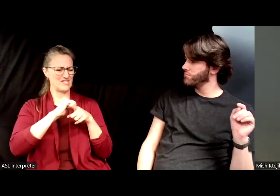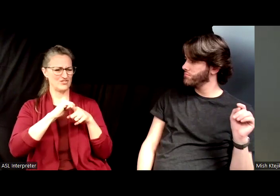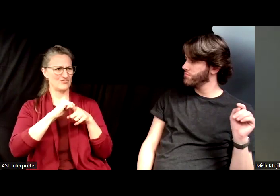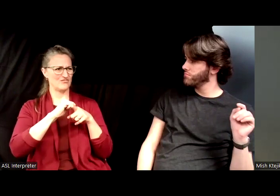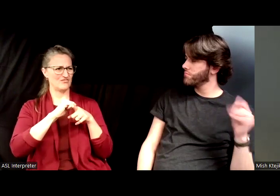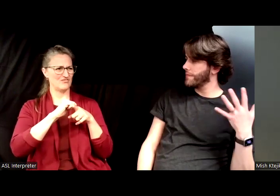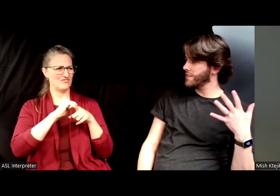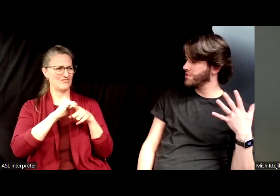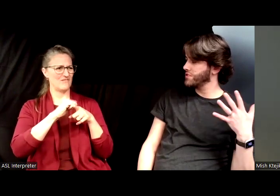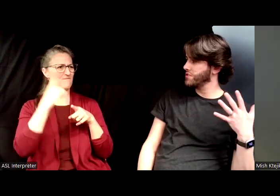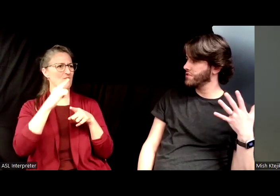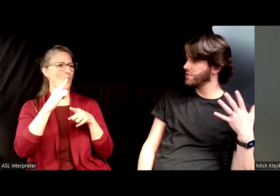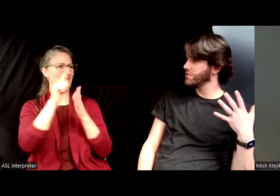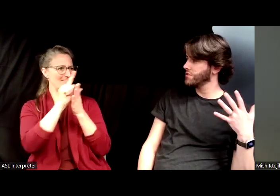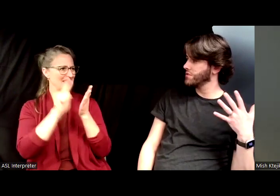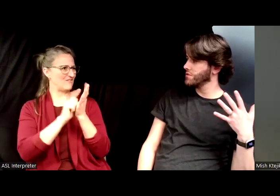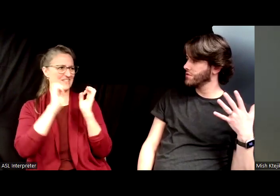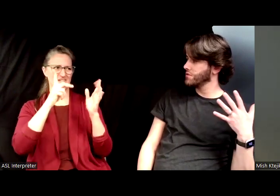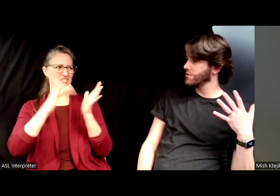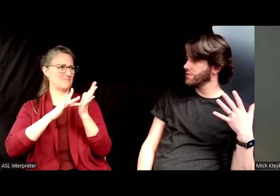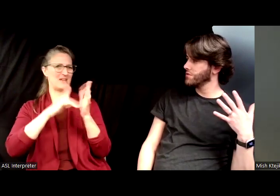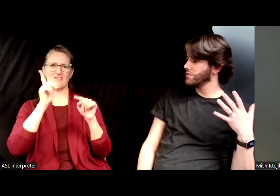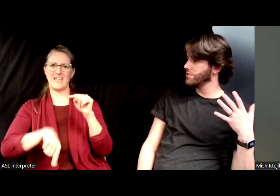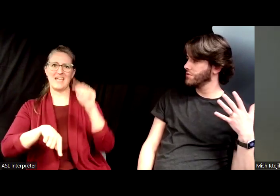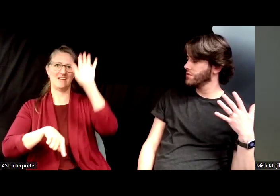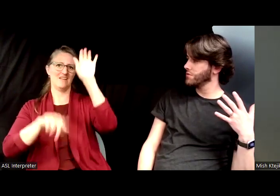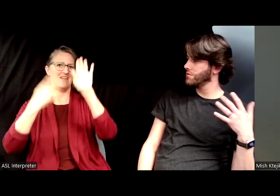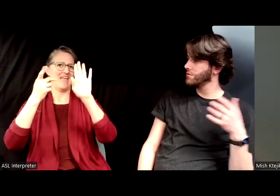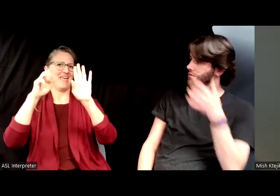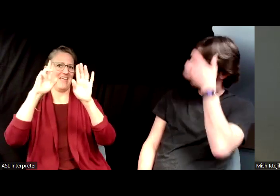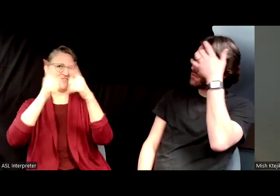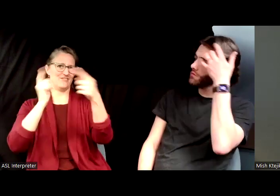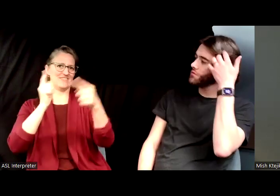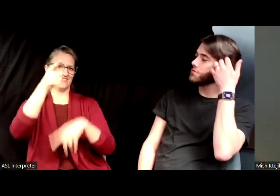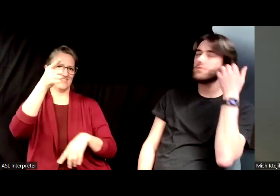legal education and medical. Provisional says EIPA 3.5.